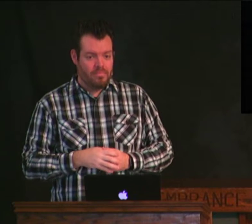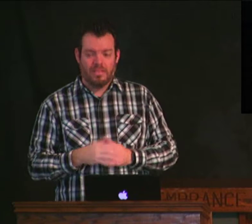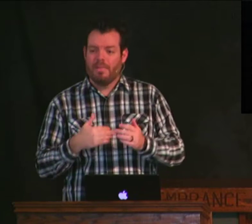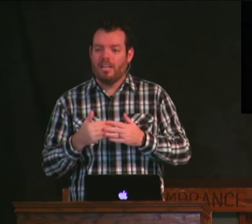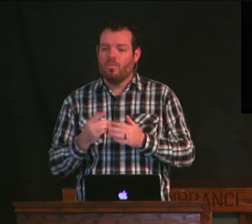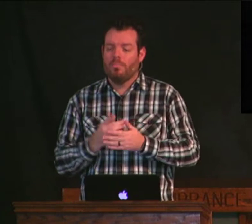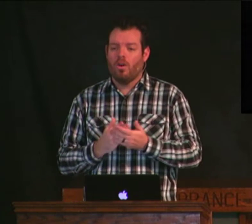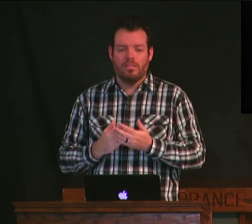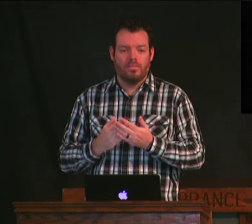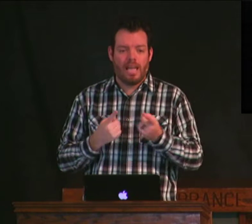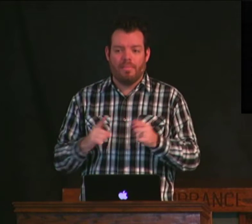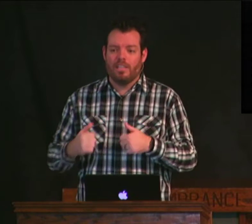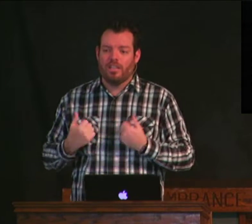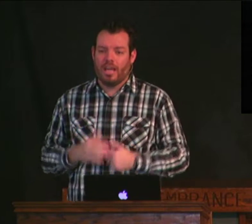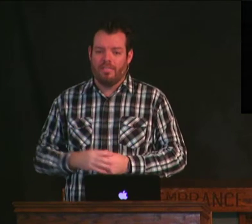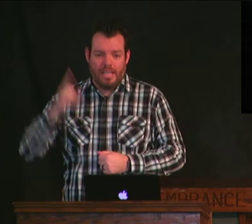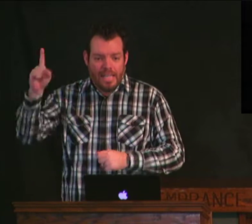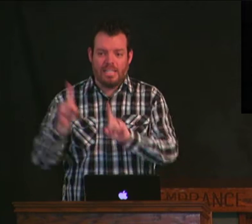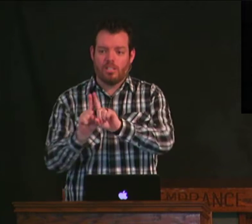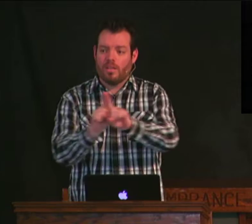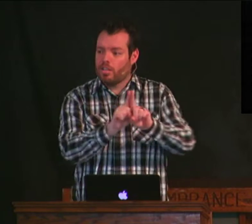No matter what part was happening in your life, he is with you.